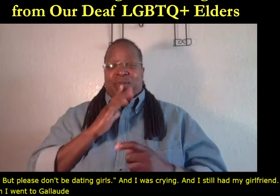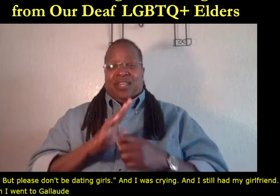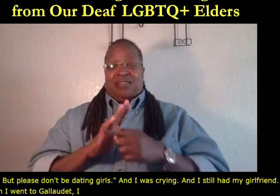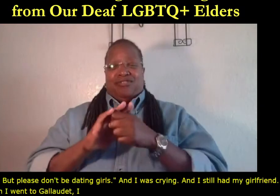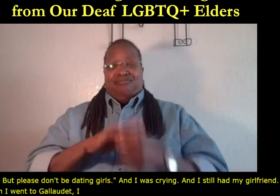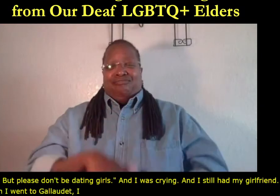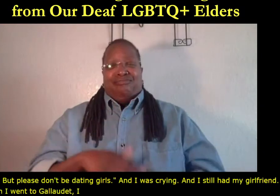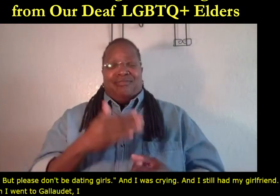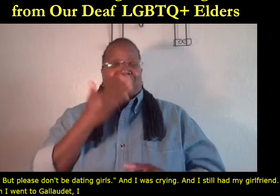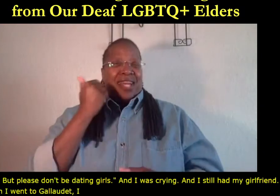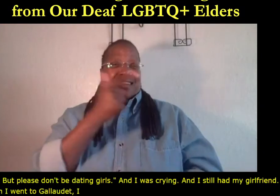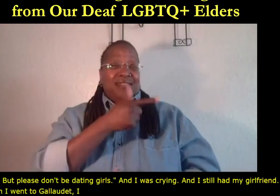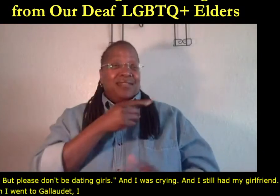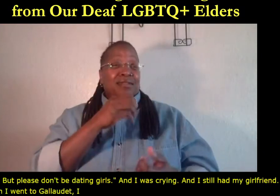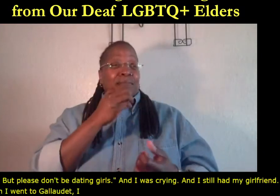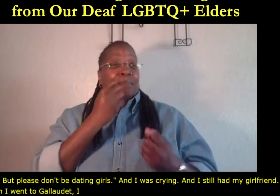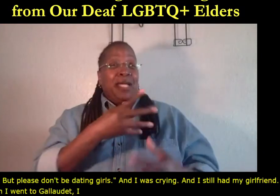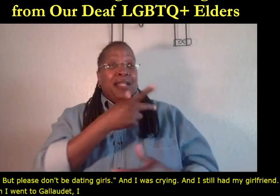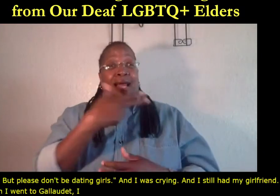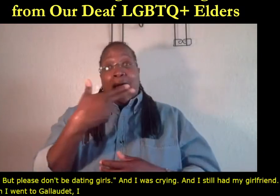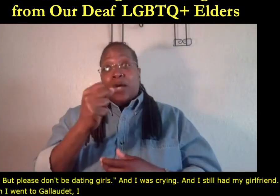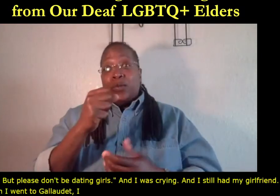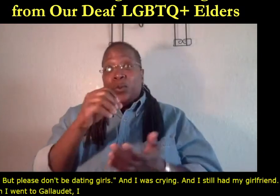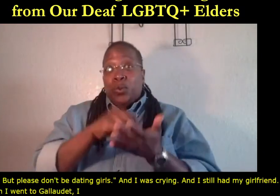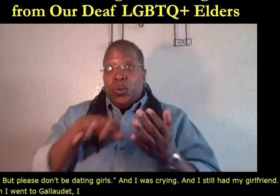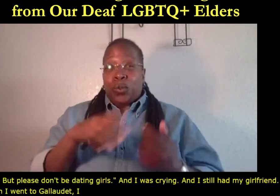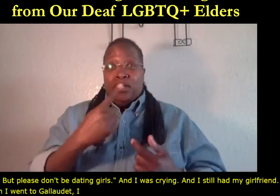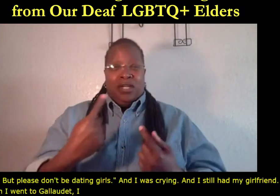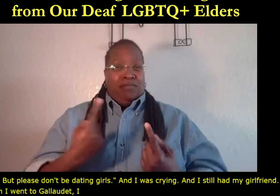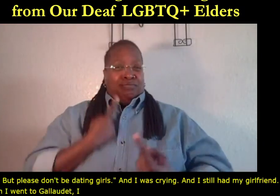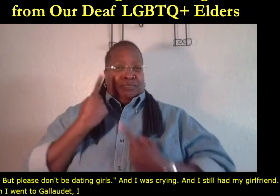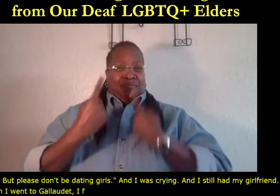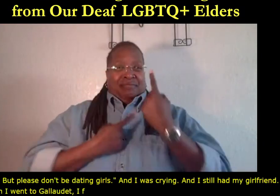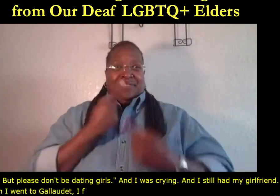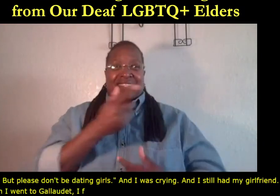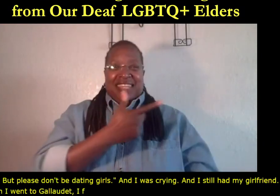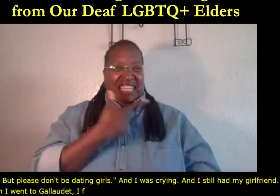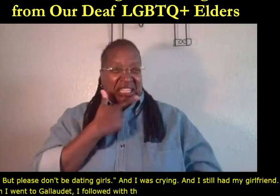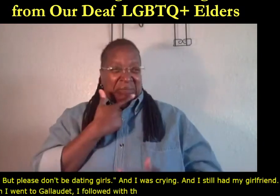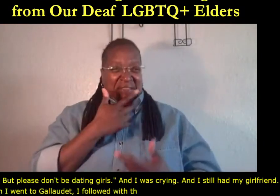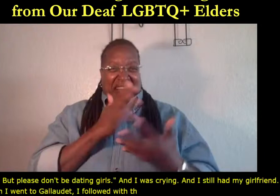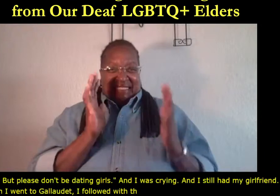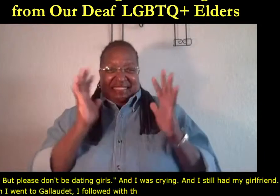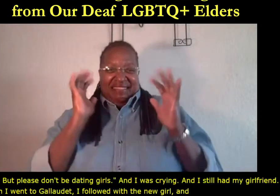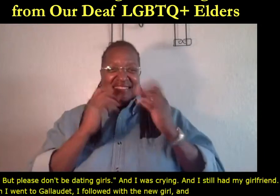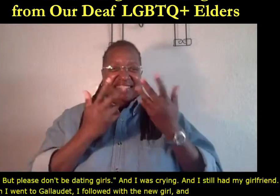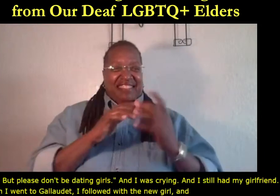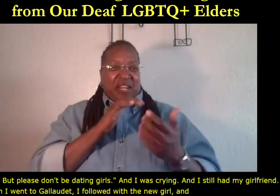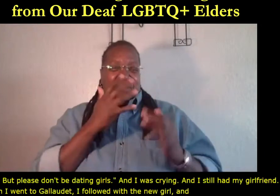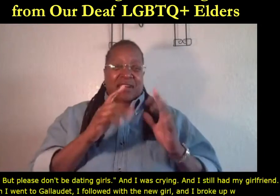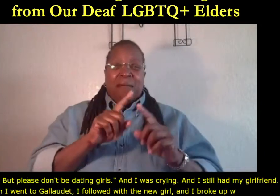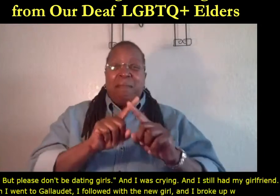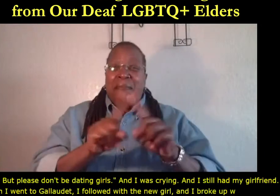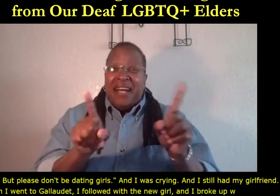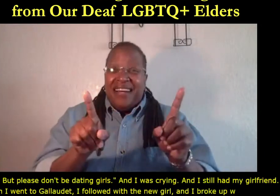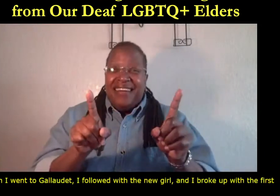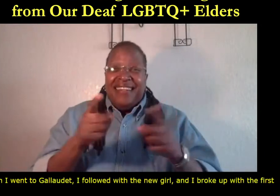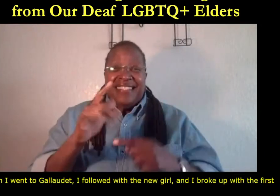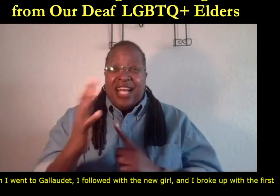my life has really been uh a some time of oppression because during high school i was bullied and